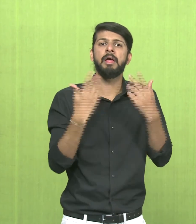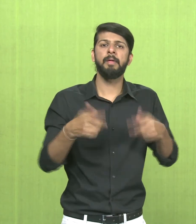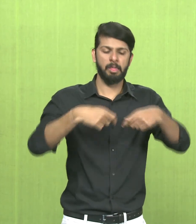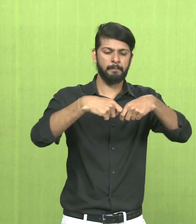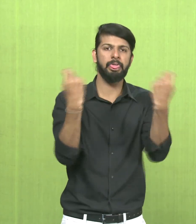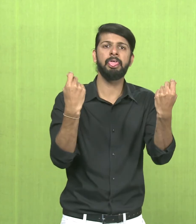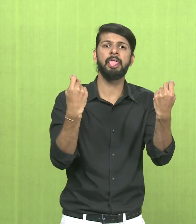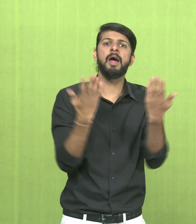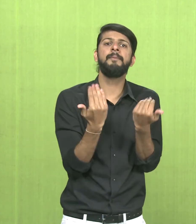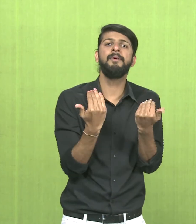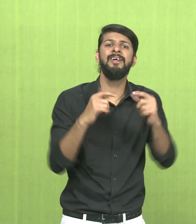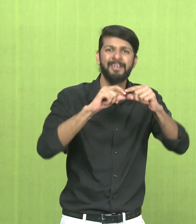is an ancient medium.